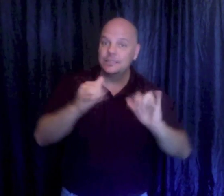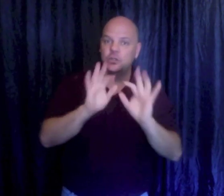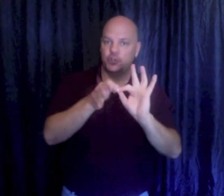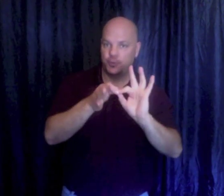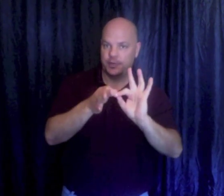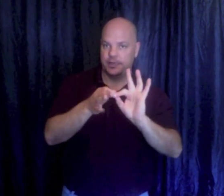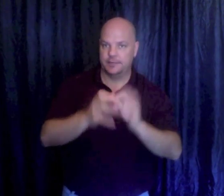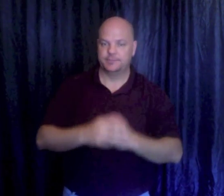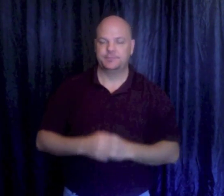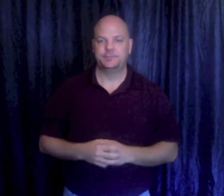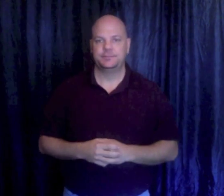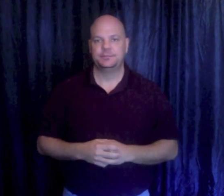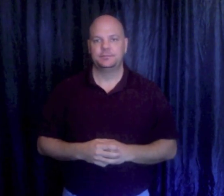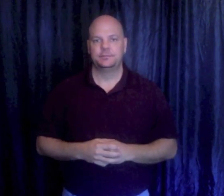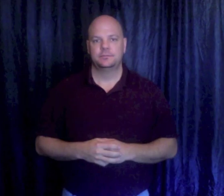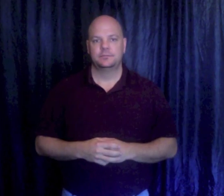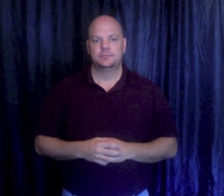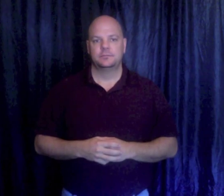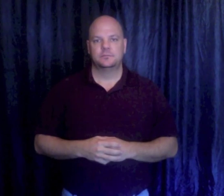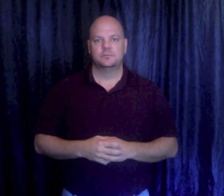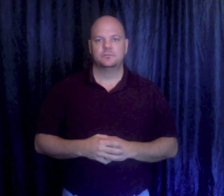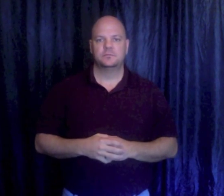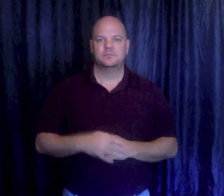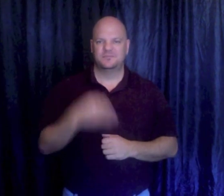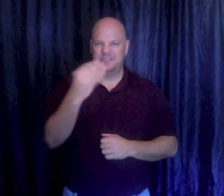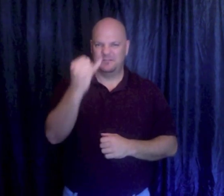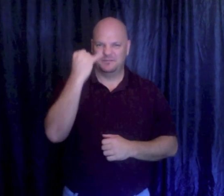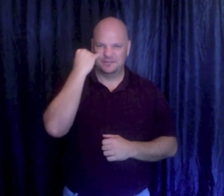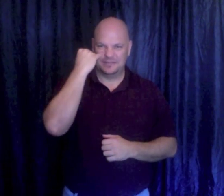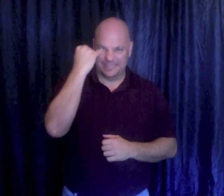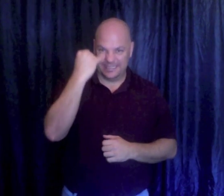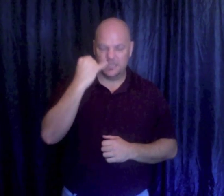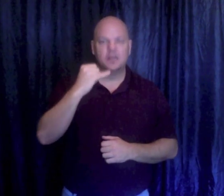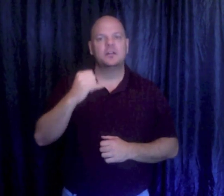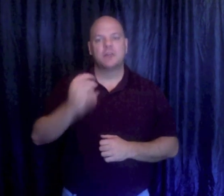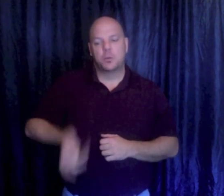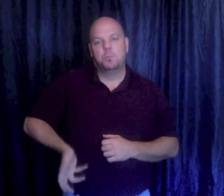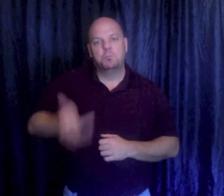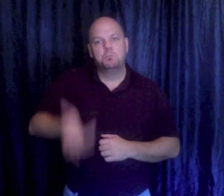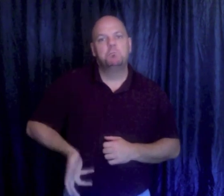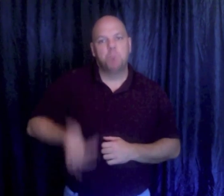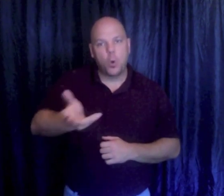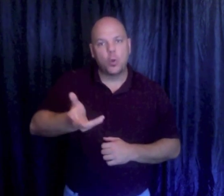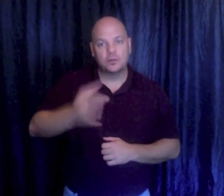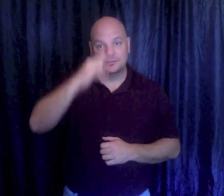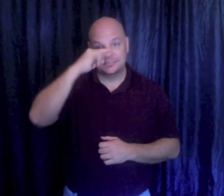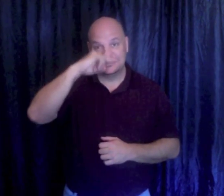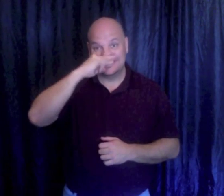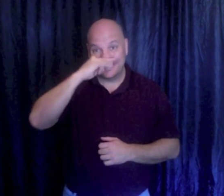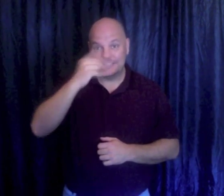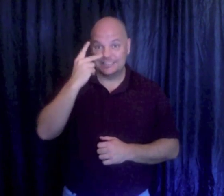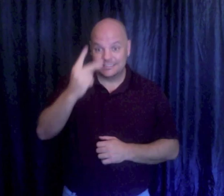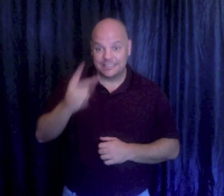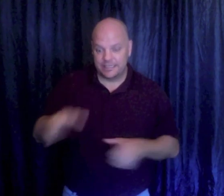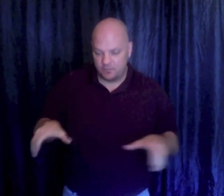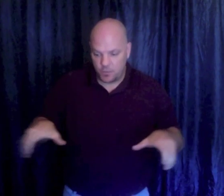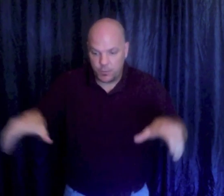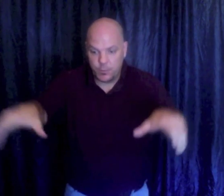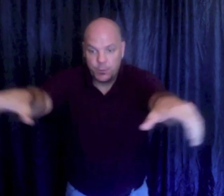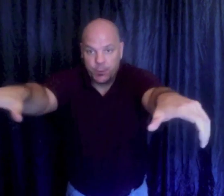you see little kids when they first go bowling, and they have the bumper bowls, right? So basically, it's the same game. You're just taking